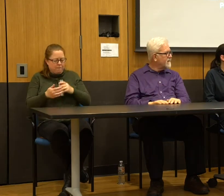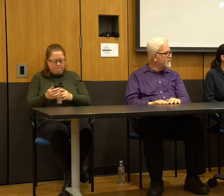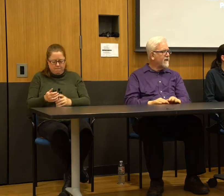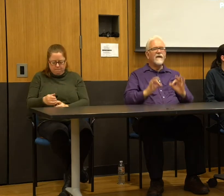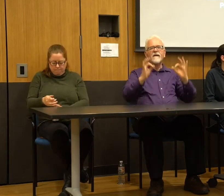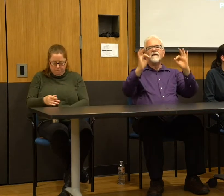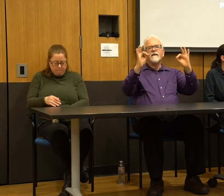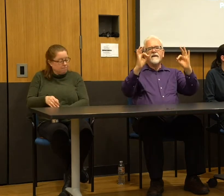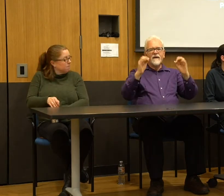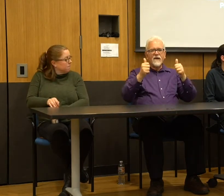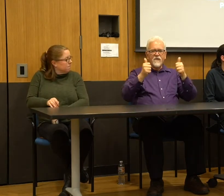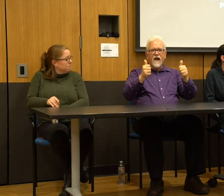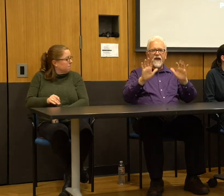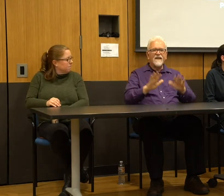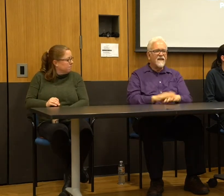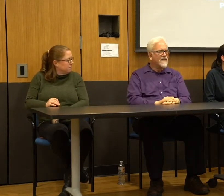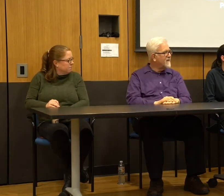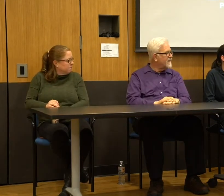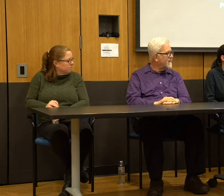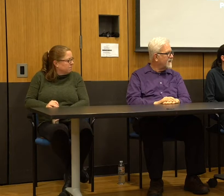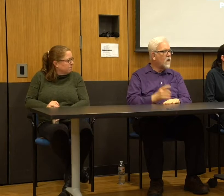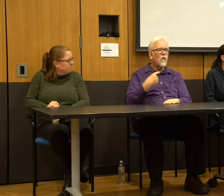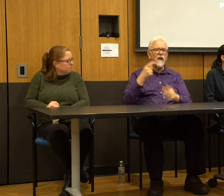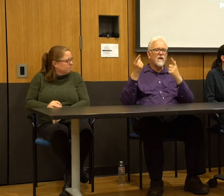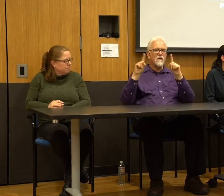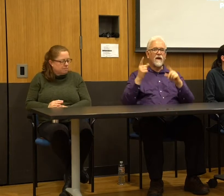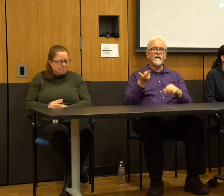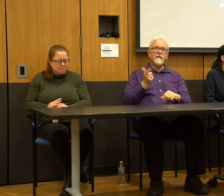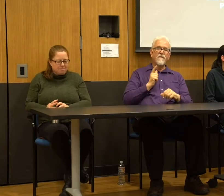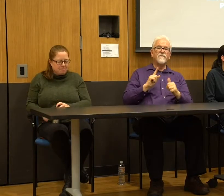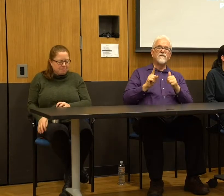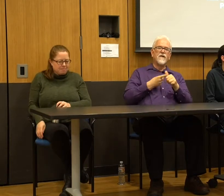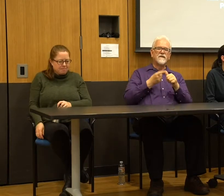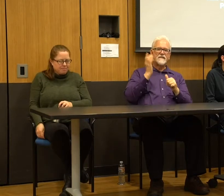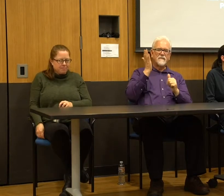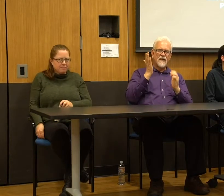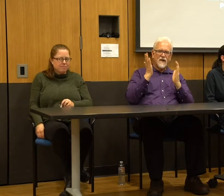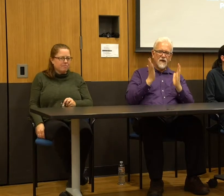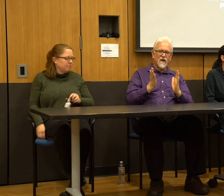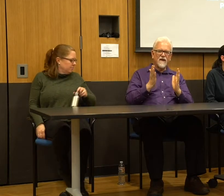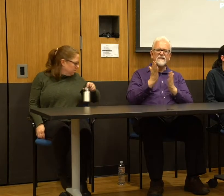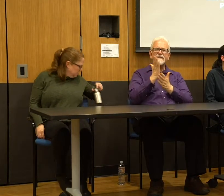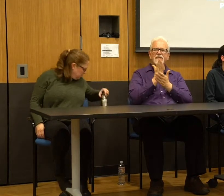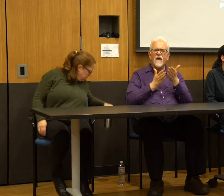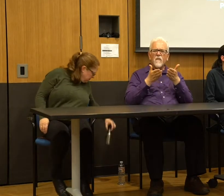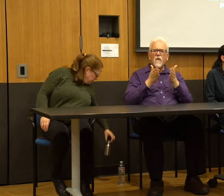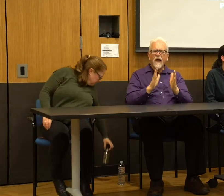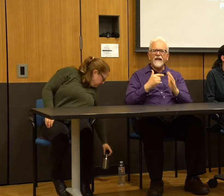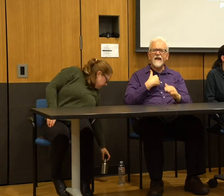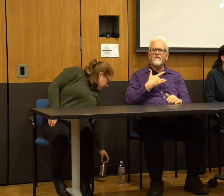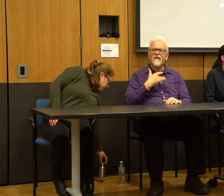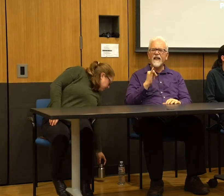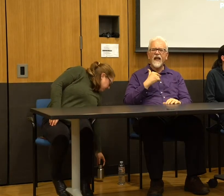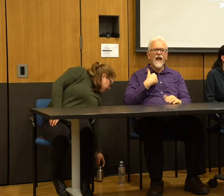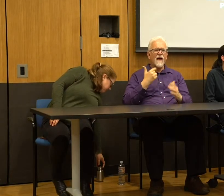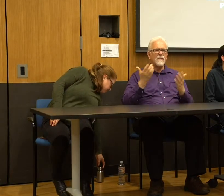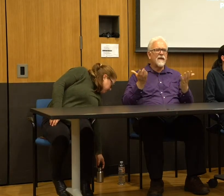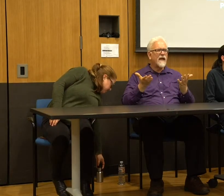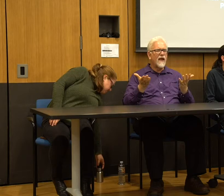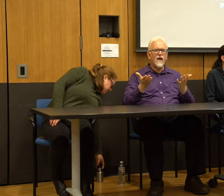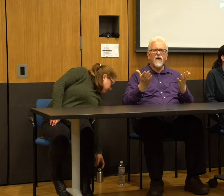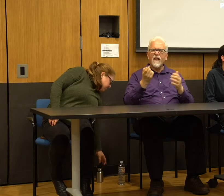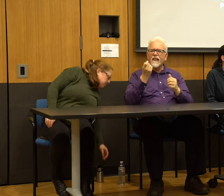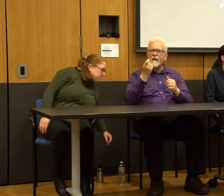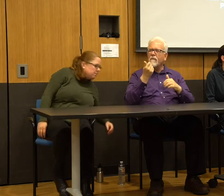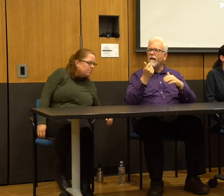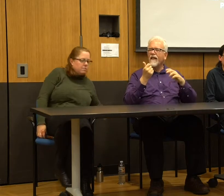great. Okay. We've agreed that I'm going to be the first one speaking, and in some ways I feel like I'm here a little